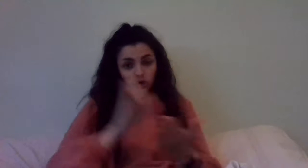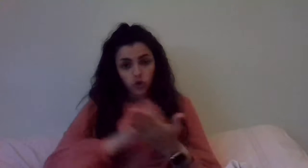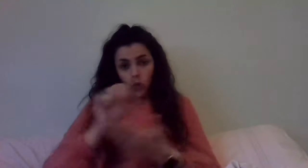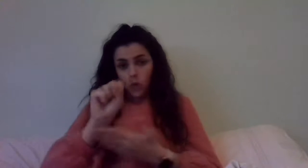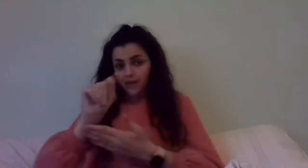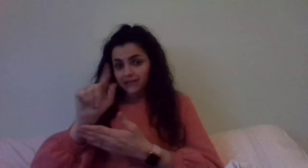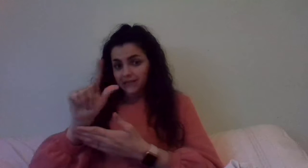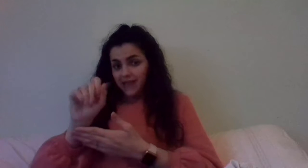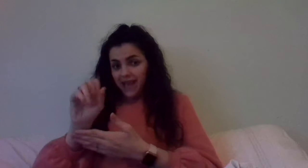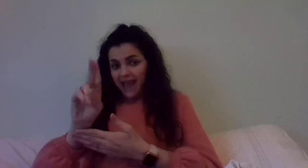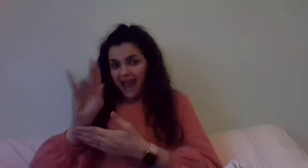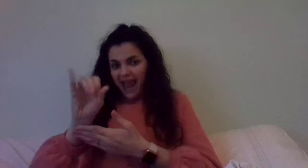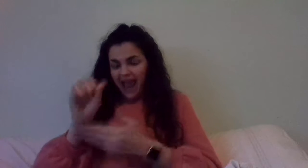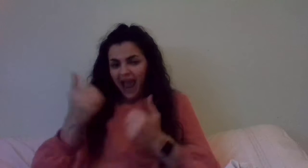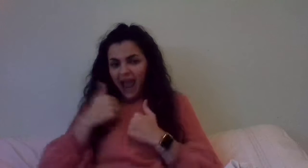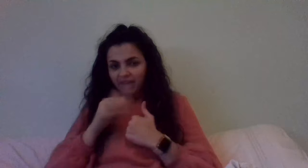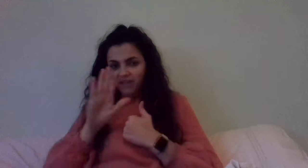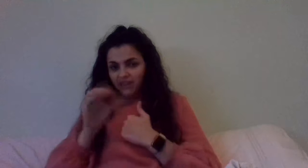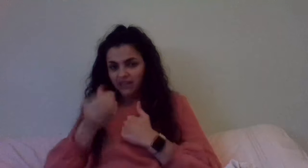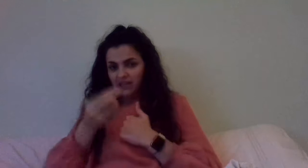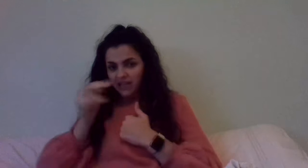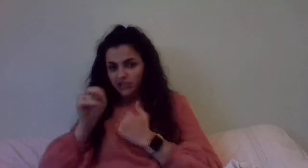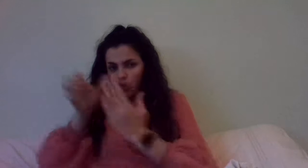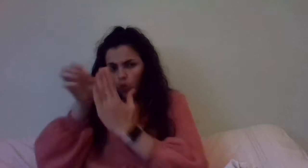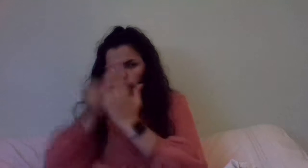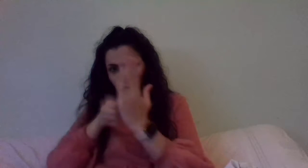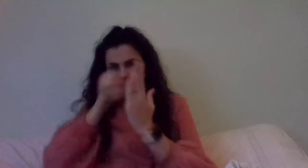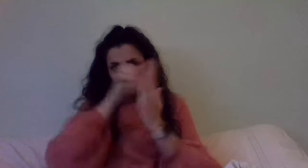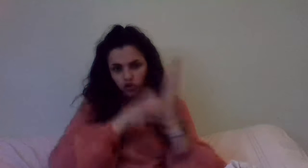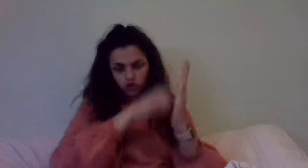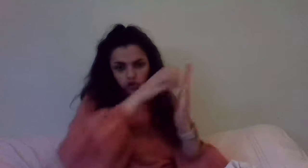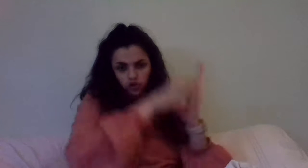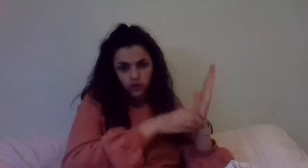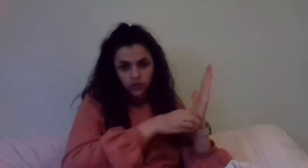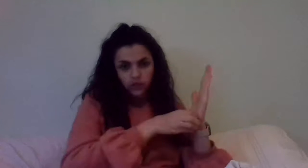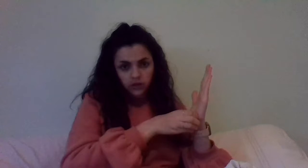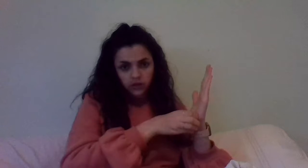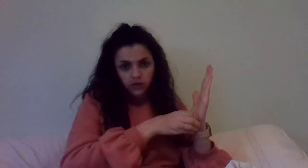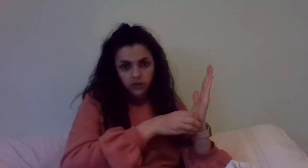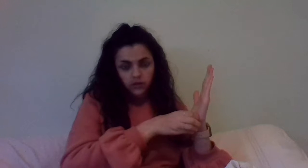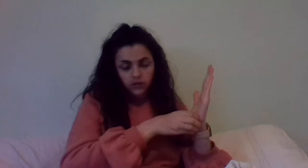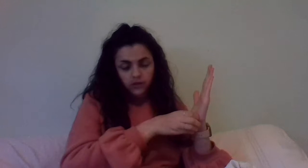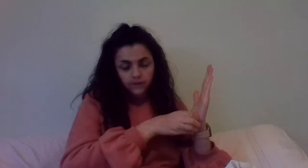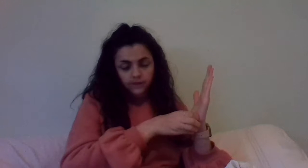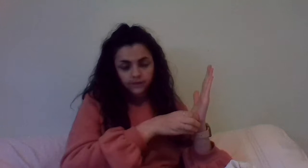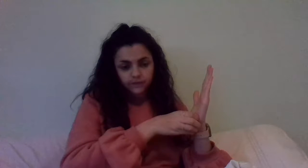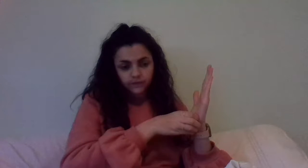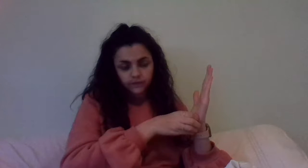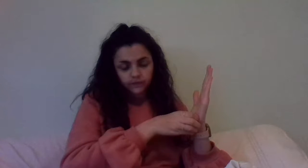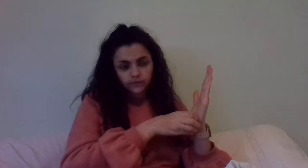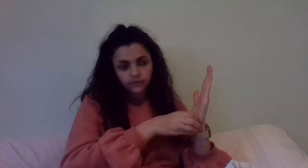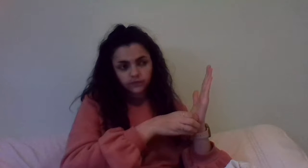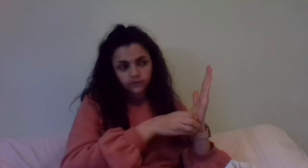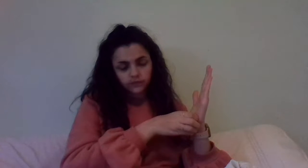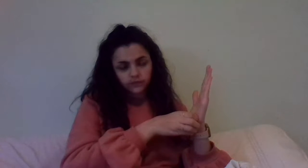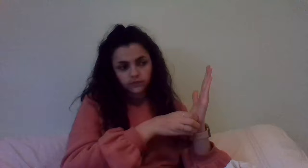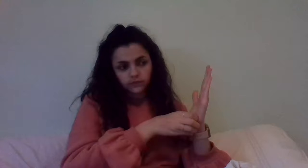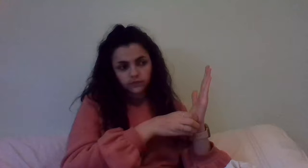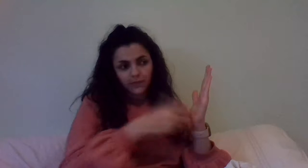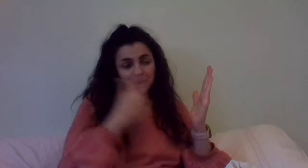because of the significance of these 3 cities to the end result of the Great Migration. In the next slide,